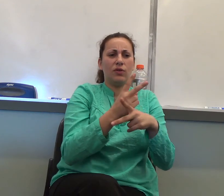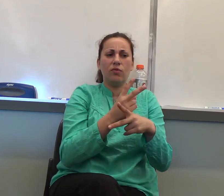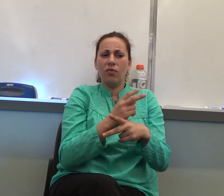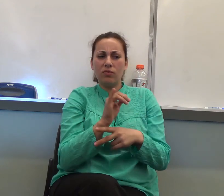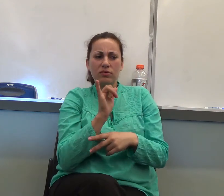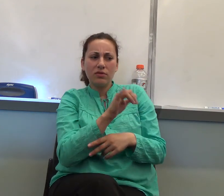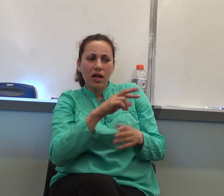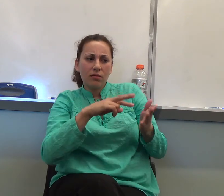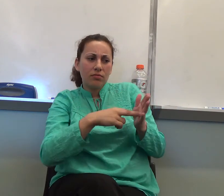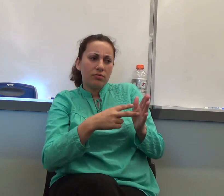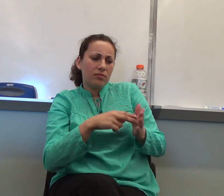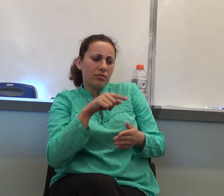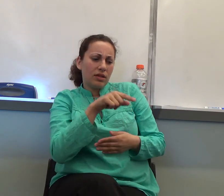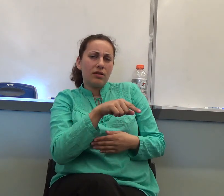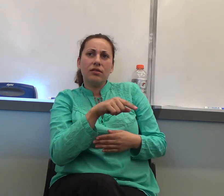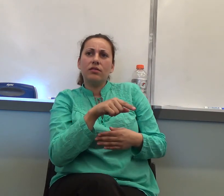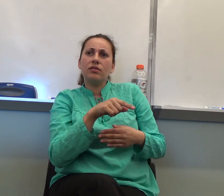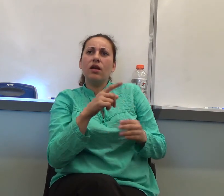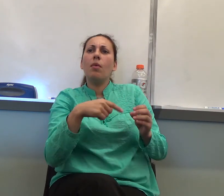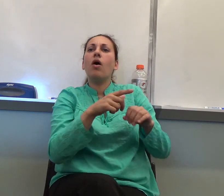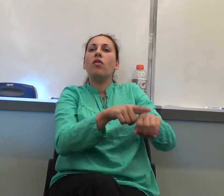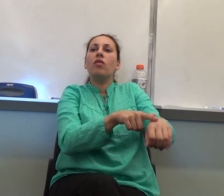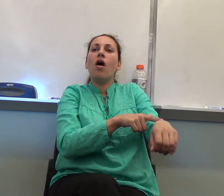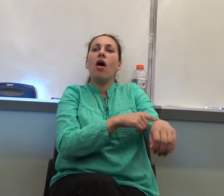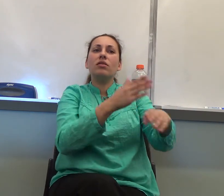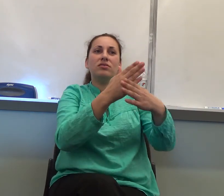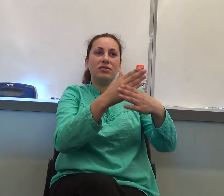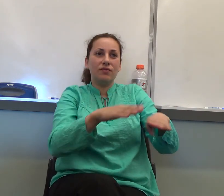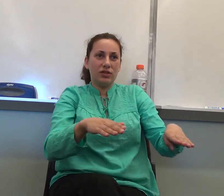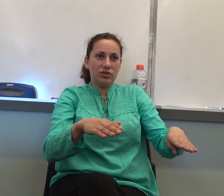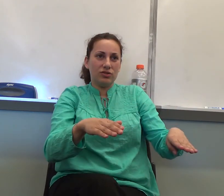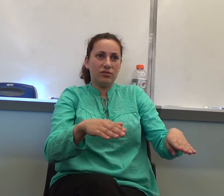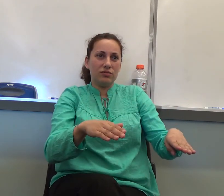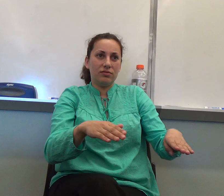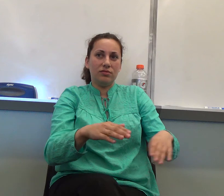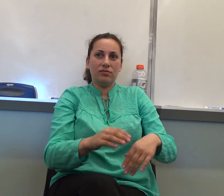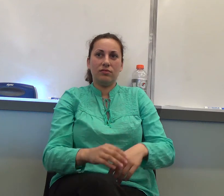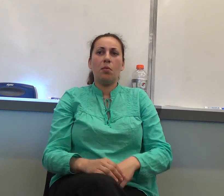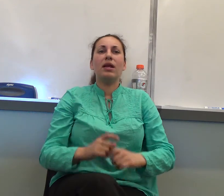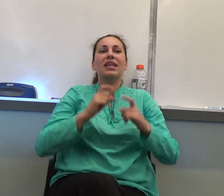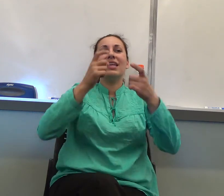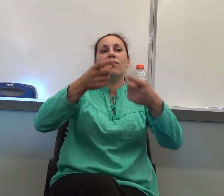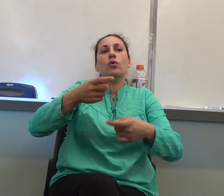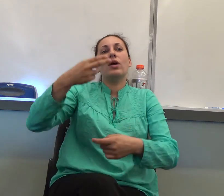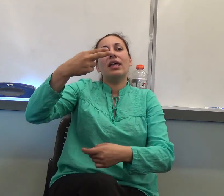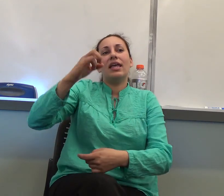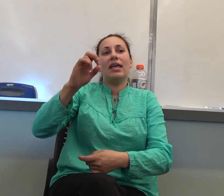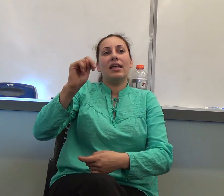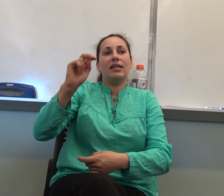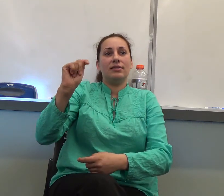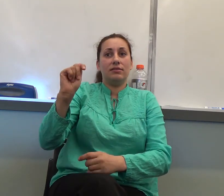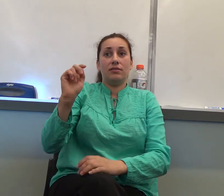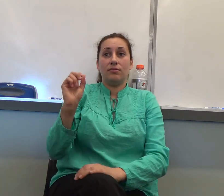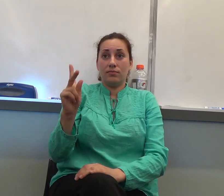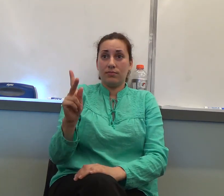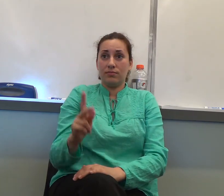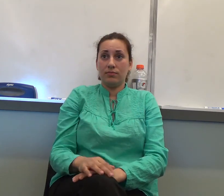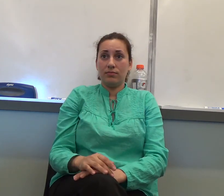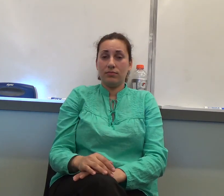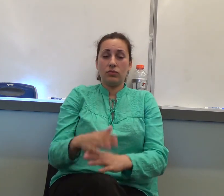about the long division process? It's going to give us some hint as to what to do with the decimal point. So your book starts out with this